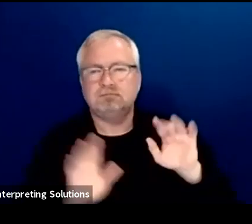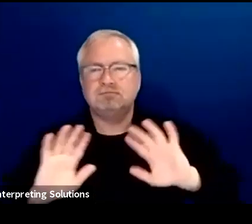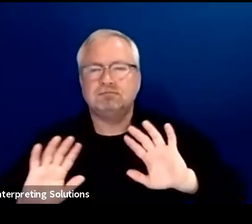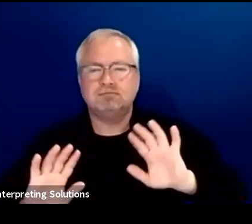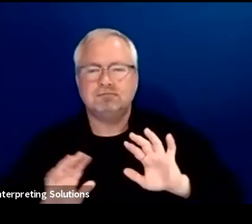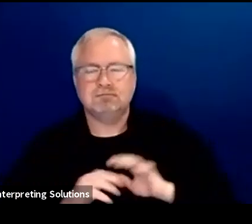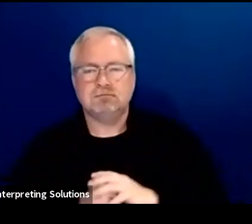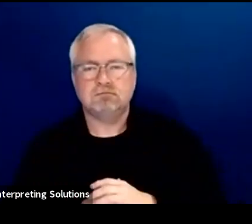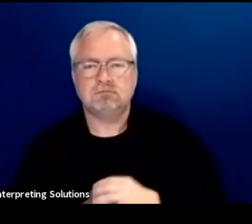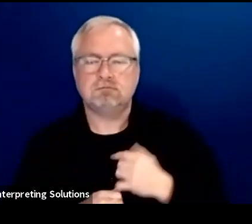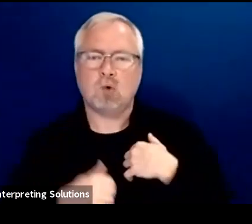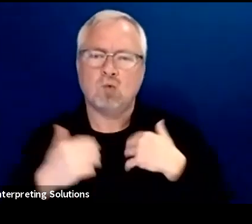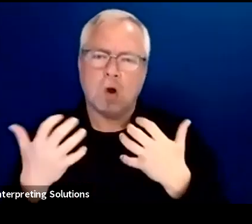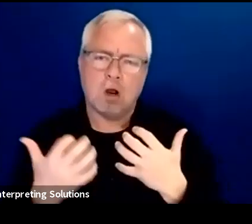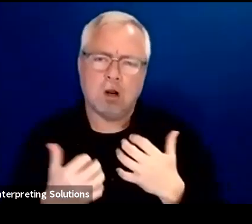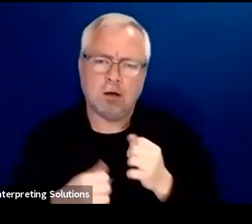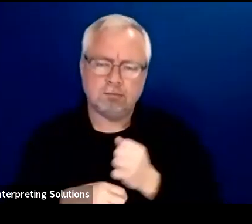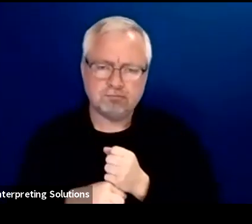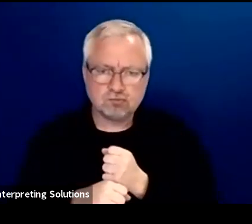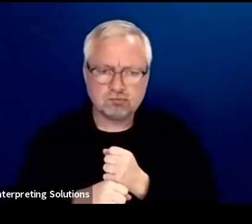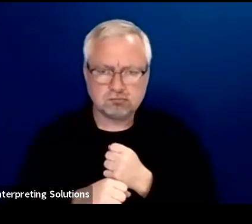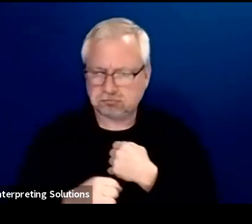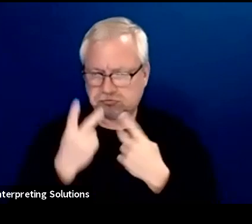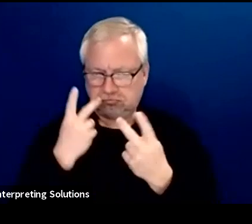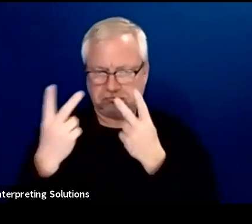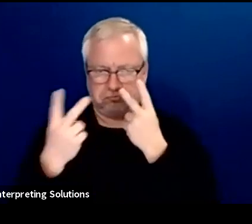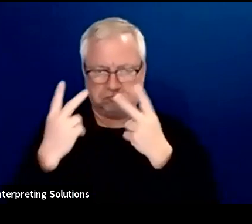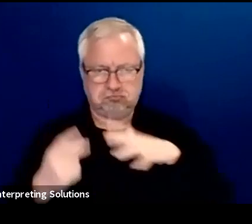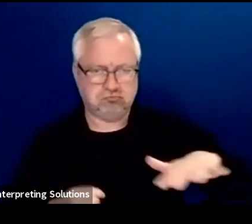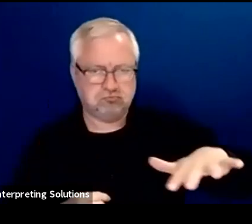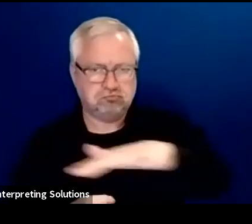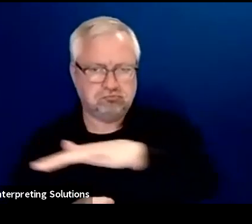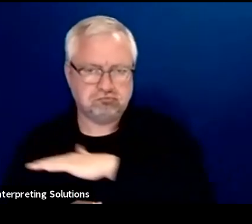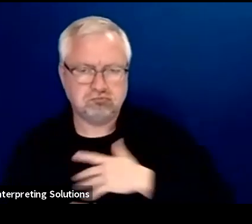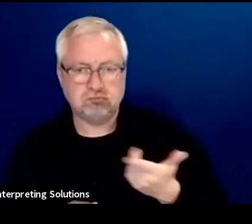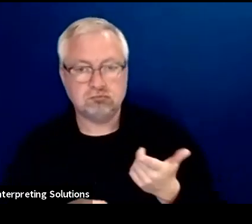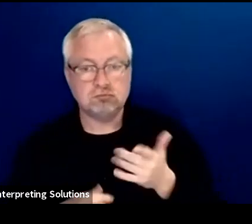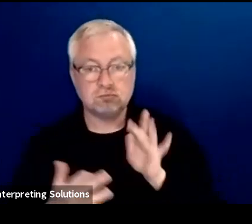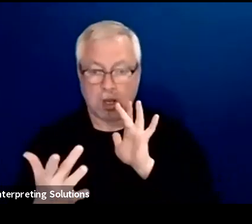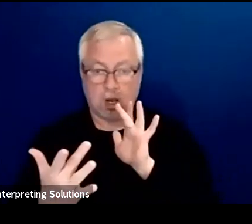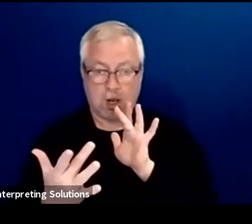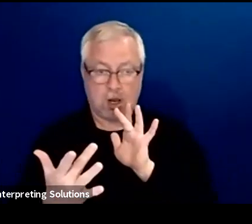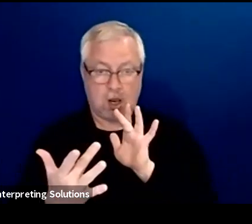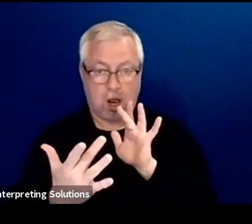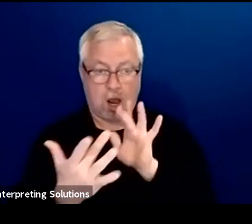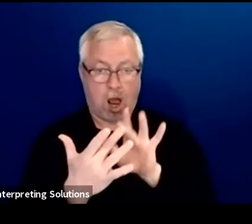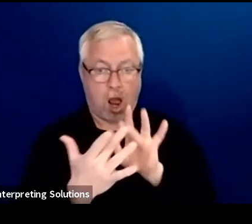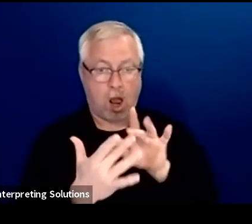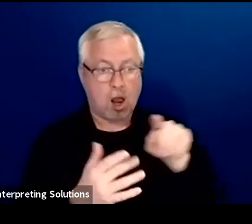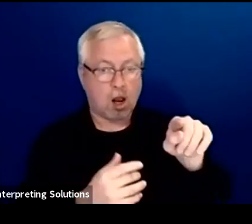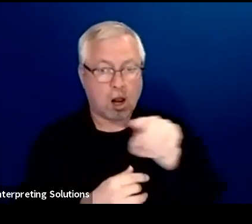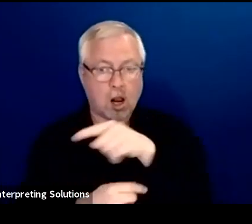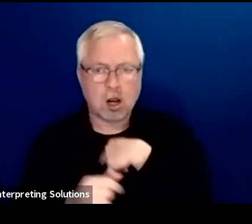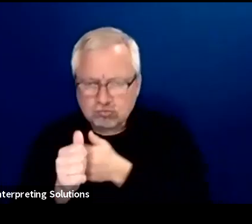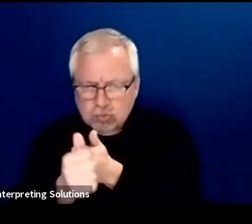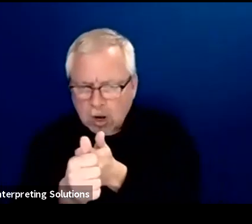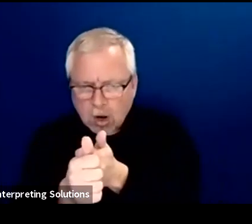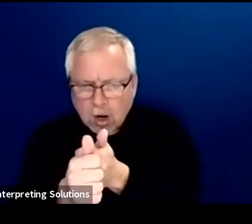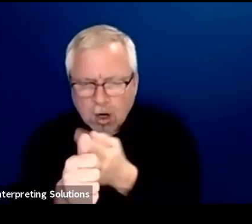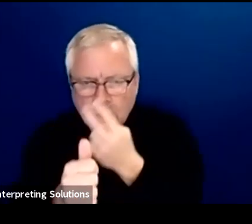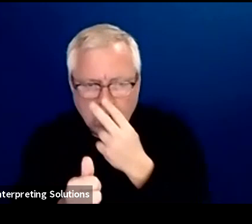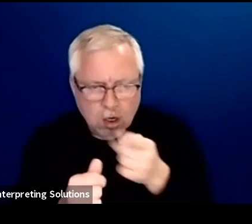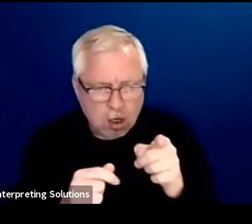certainly have seen in a lot of the work of contact tracing attempts to find common links and common causes like that.